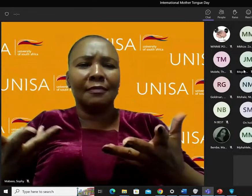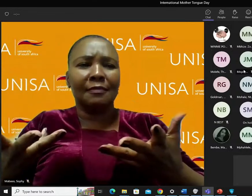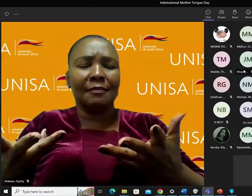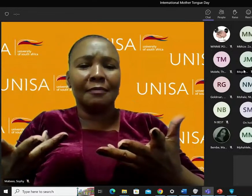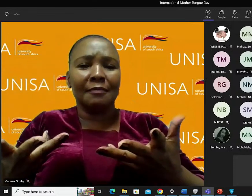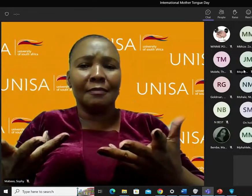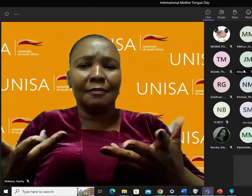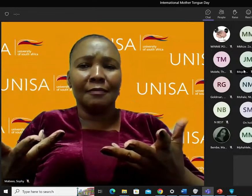mmagona motho ke molomo.